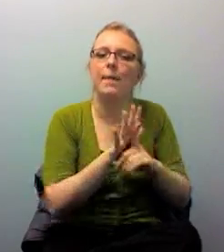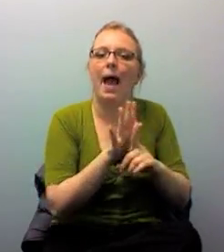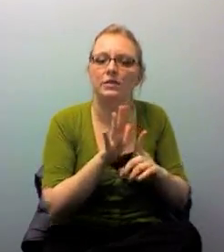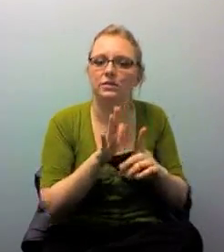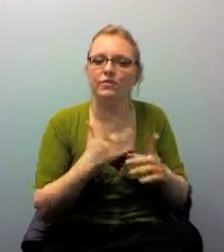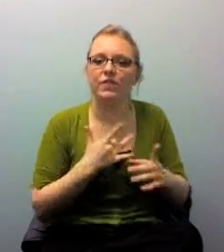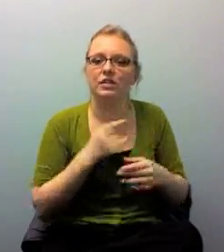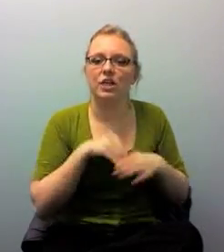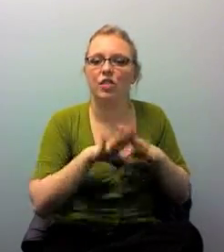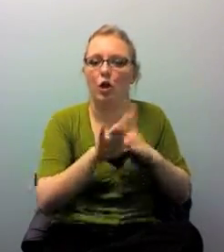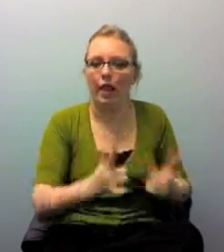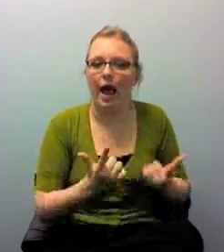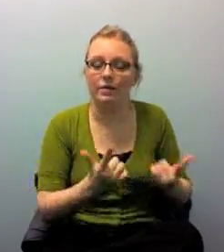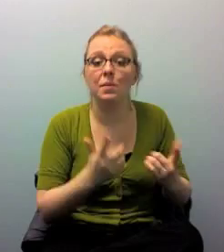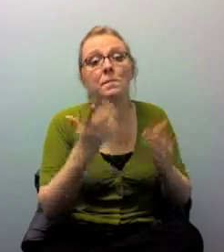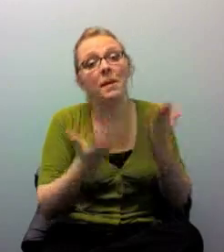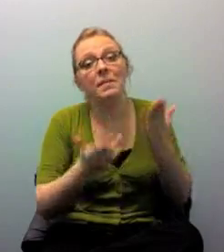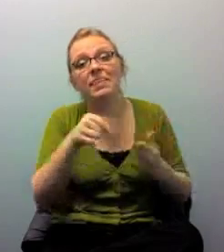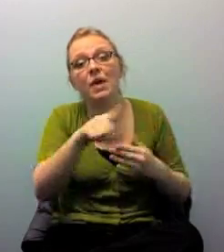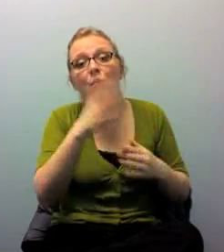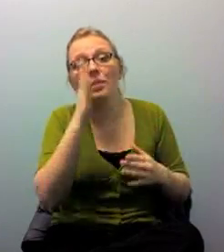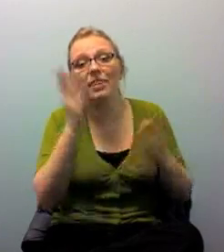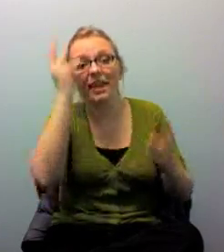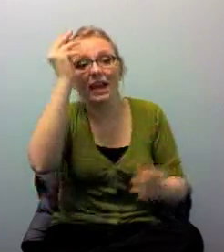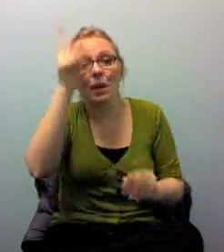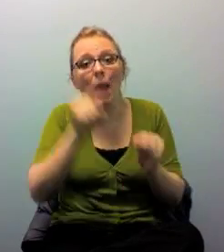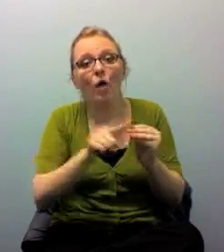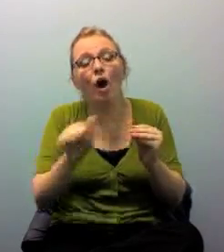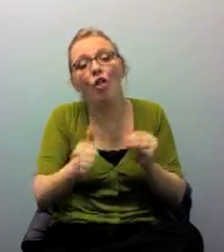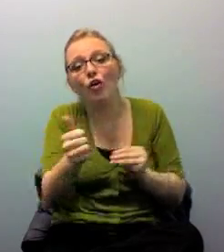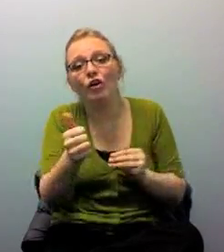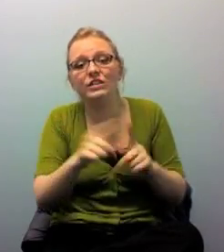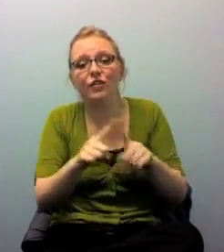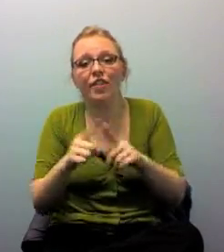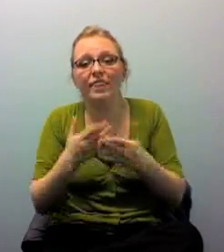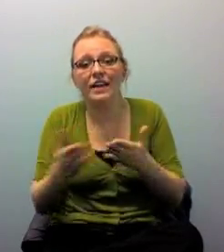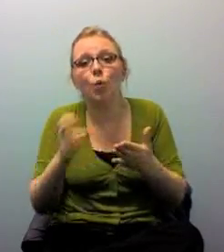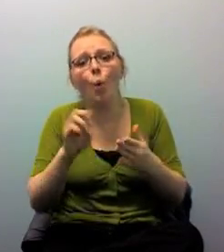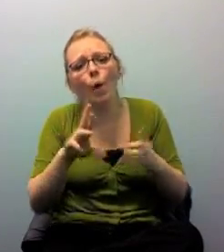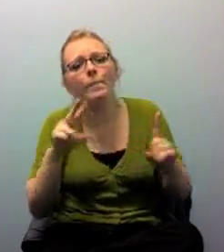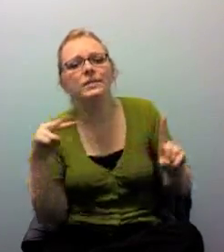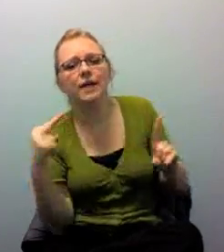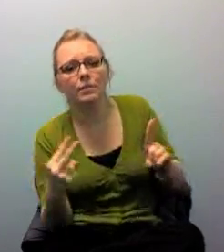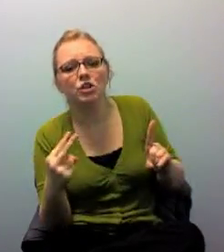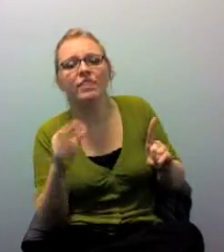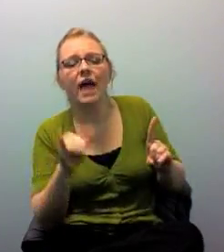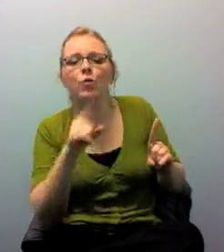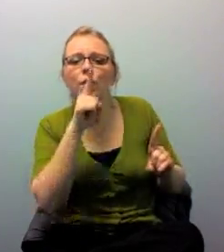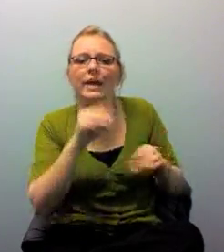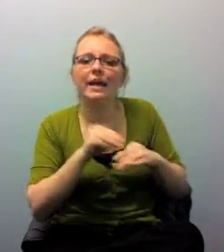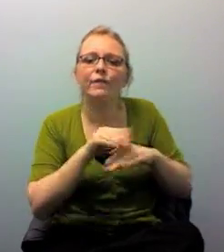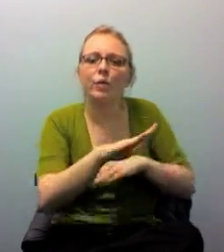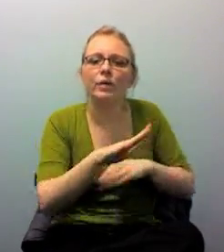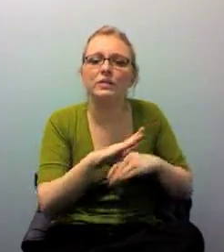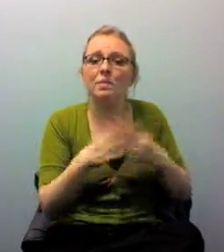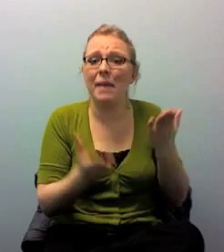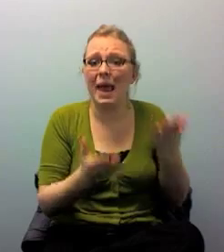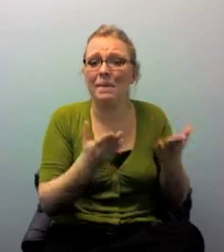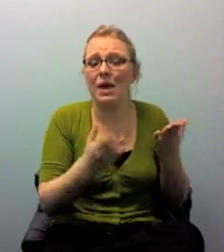maybe you'll get them thinking about perhaps there are other factors or perceptions that influence what may or may not